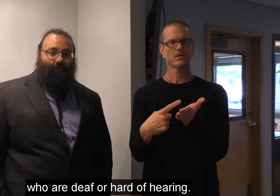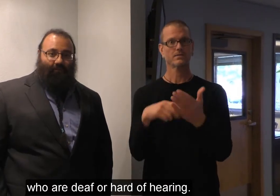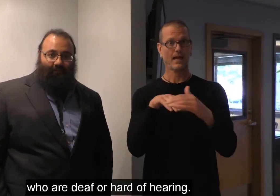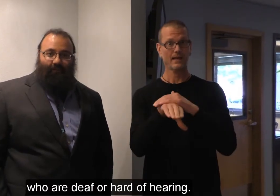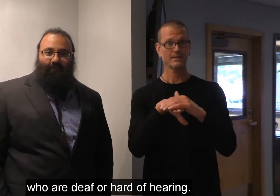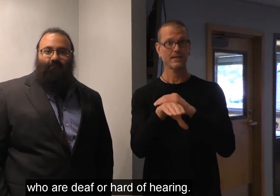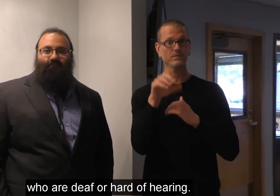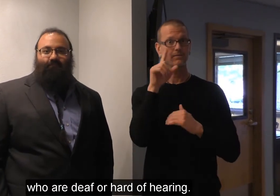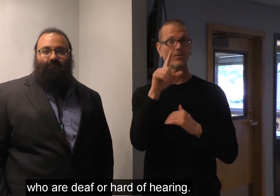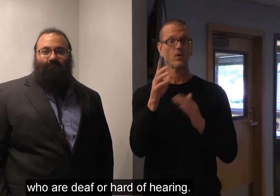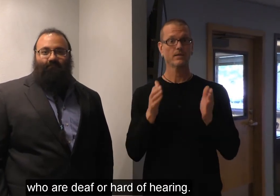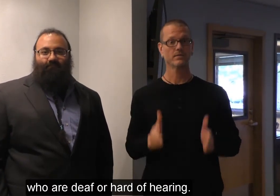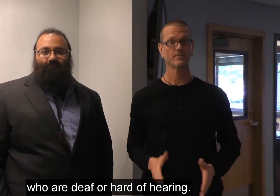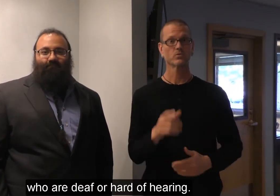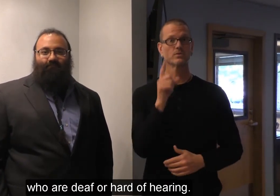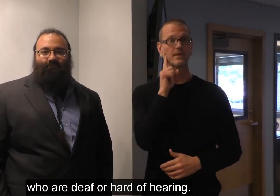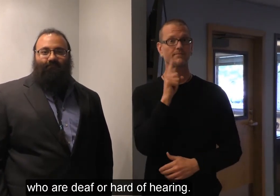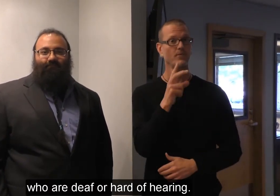are deaf or hard of hearing.